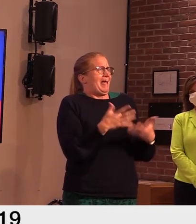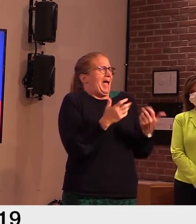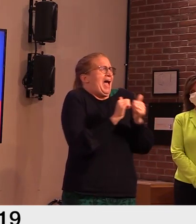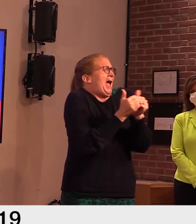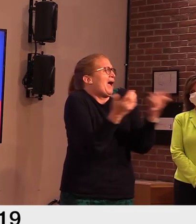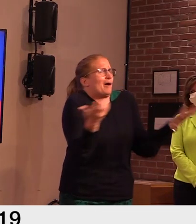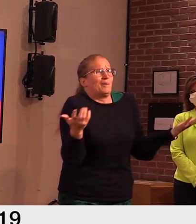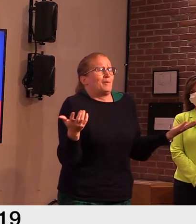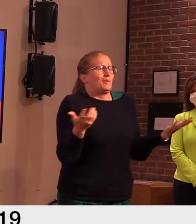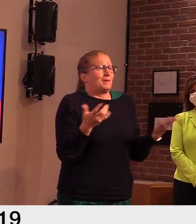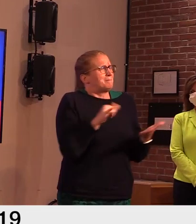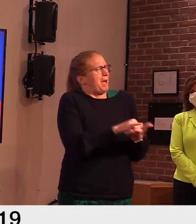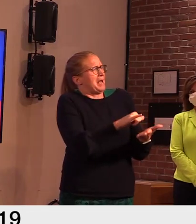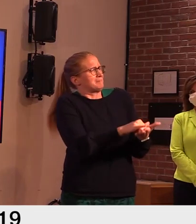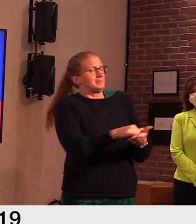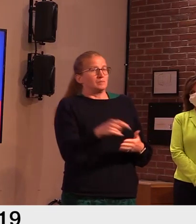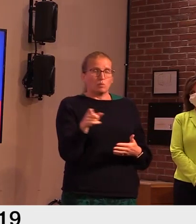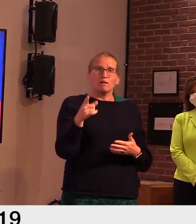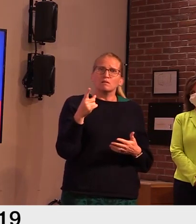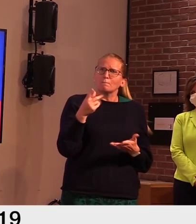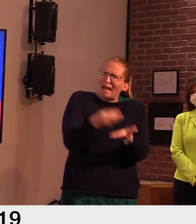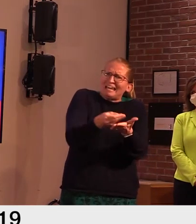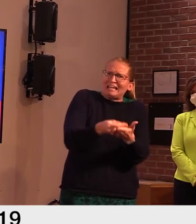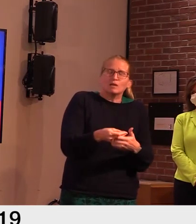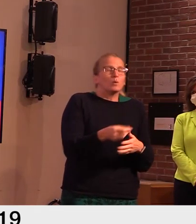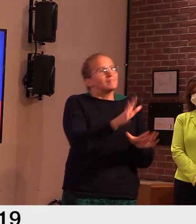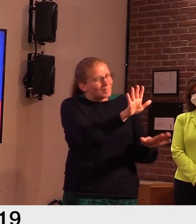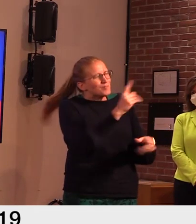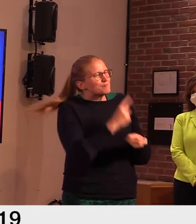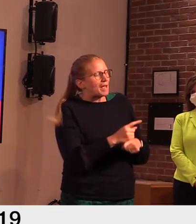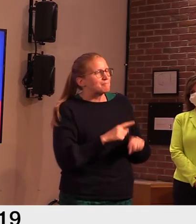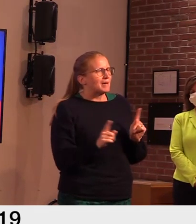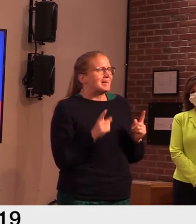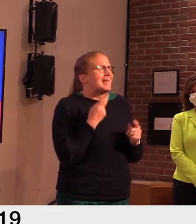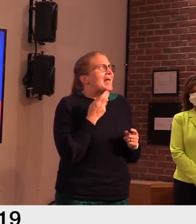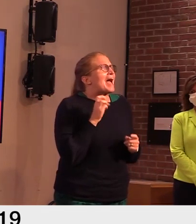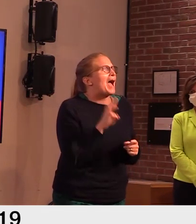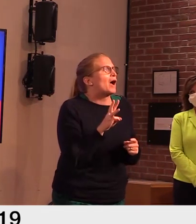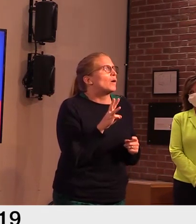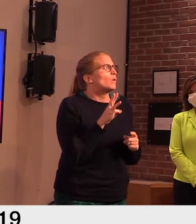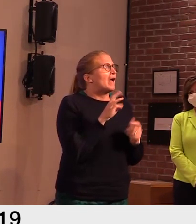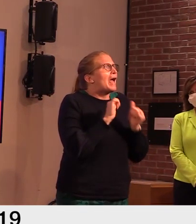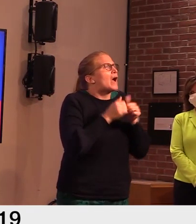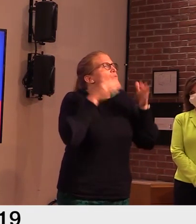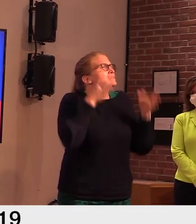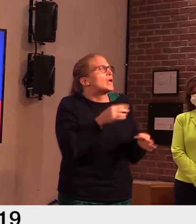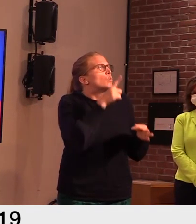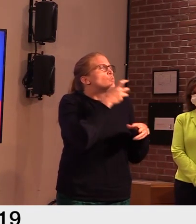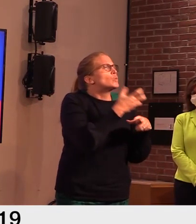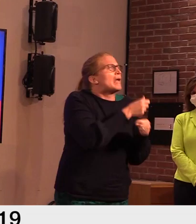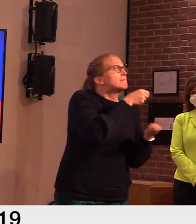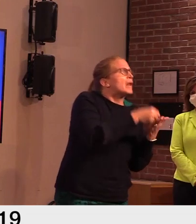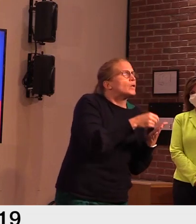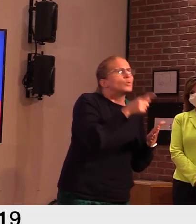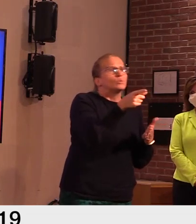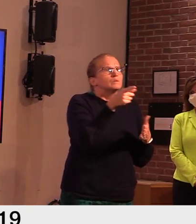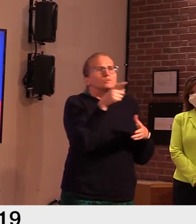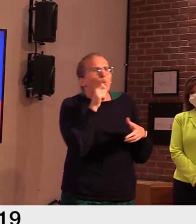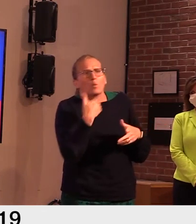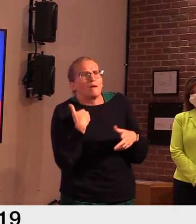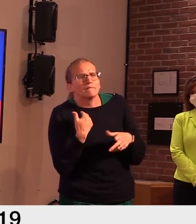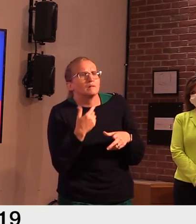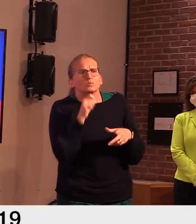ever repay the damage done 150 years ago and systemically since. I just don't know how you do